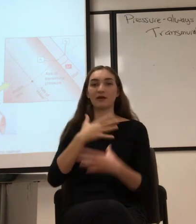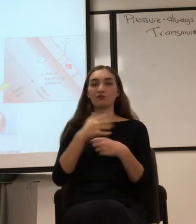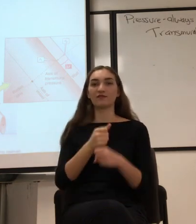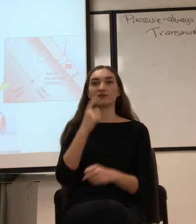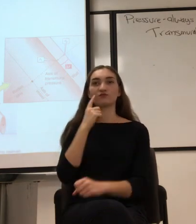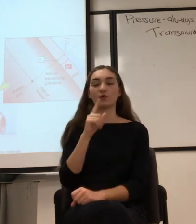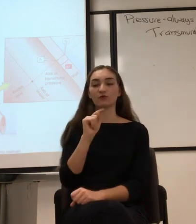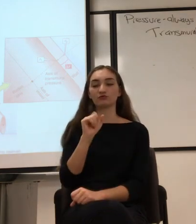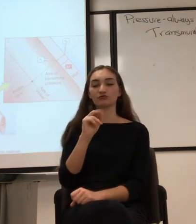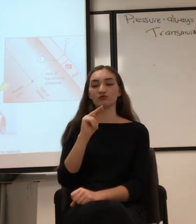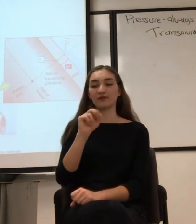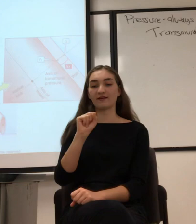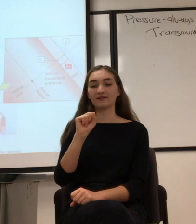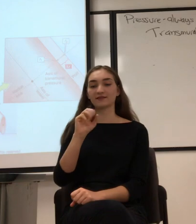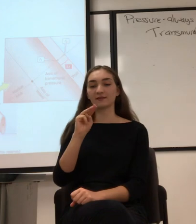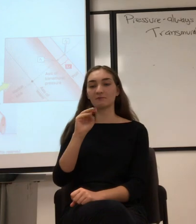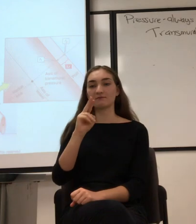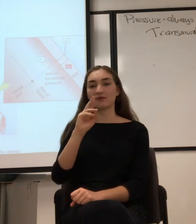pressure.